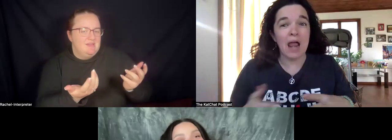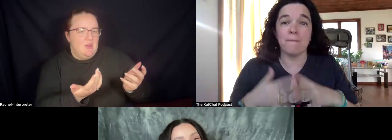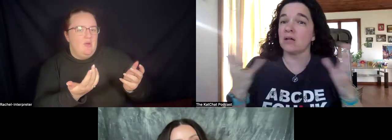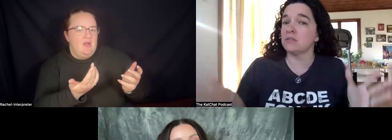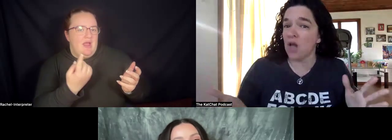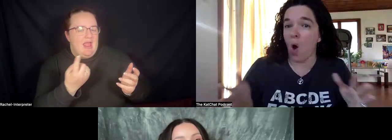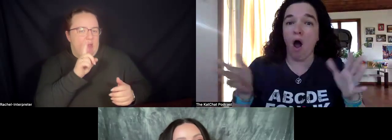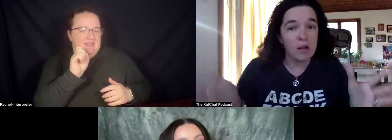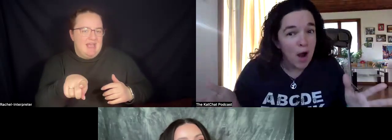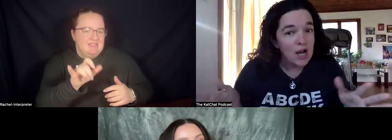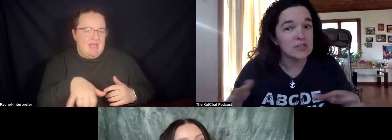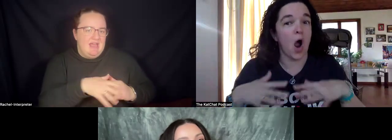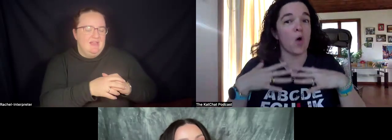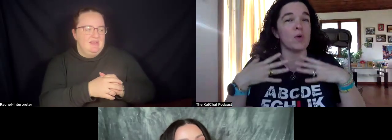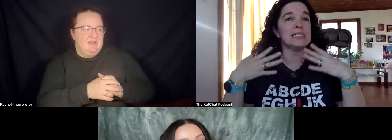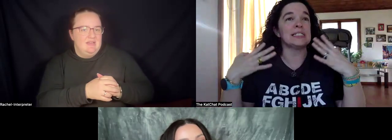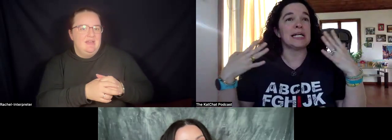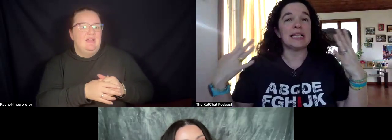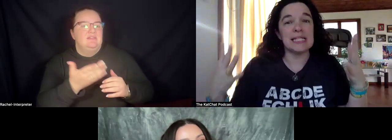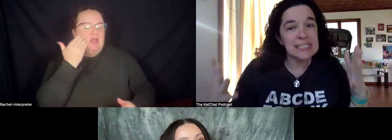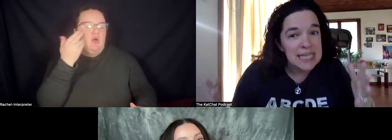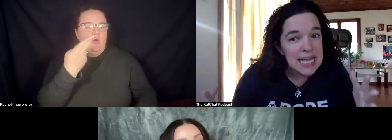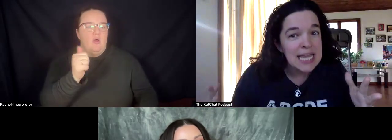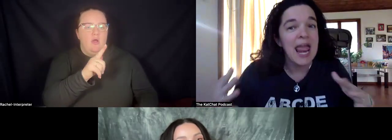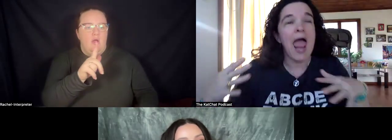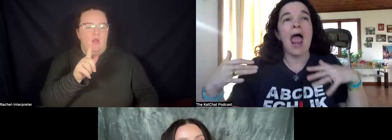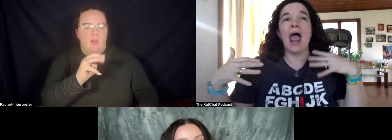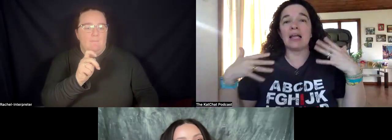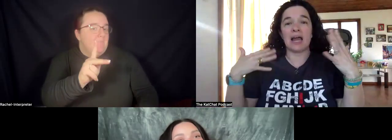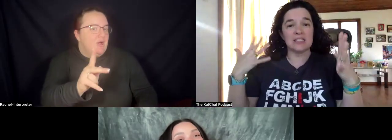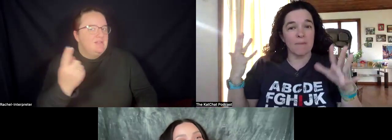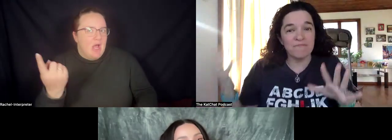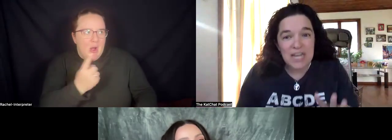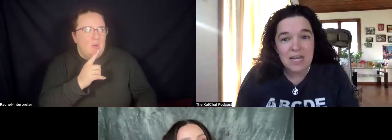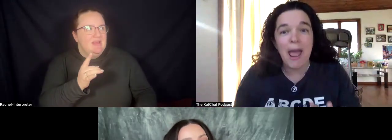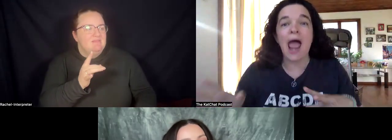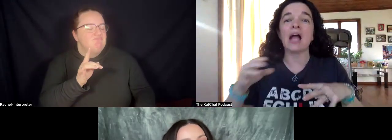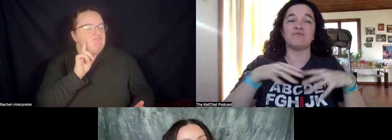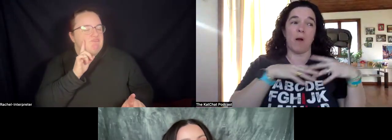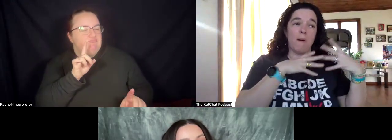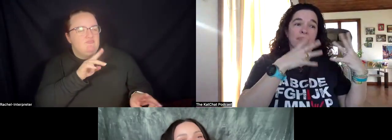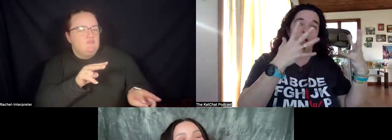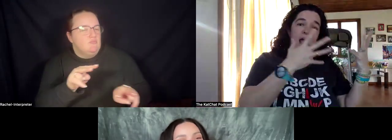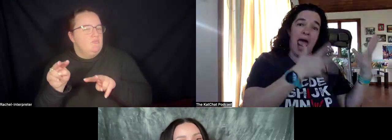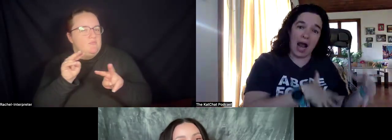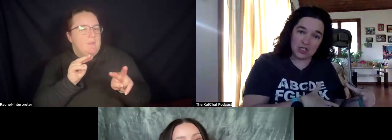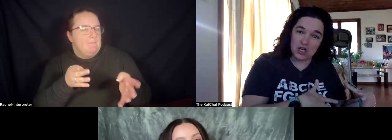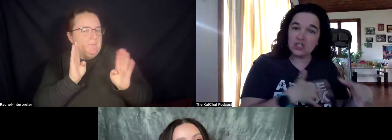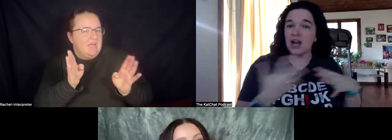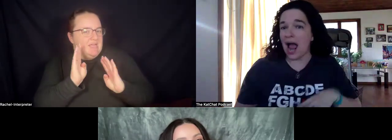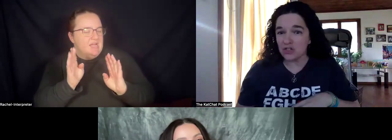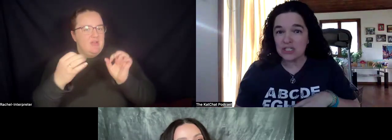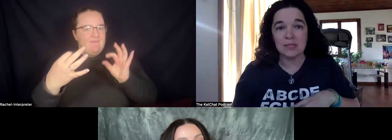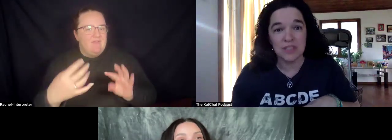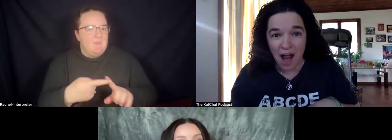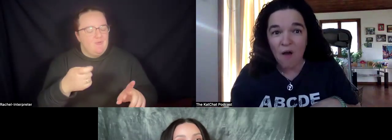don't mind Yes. because no, Hallmark is always listening and getting some feedback from